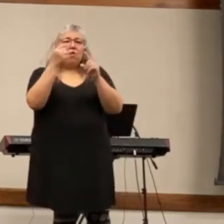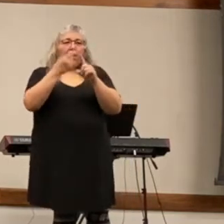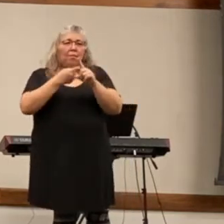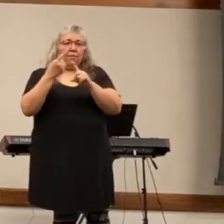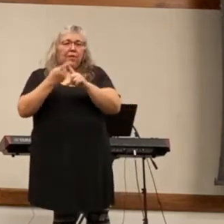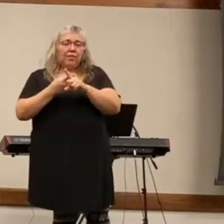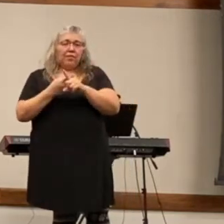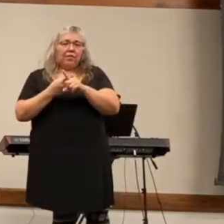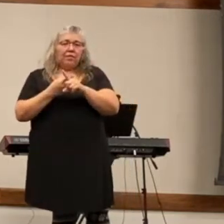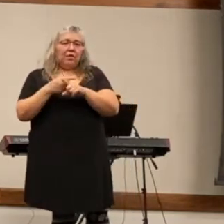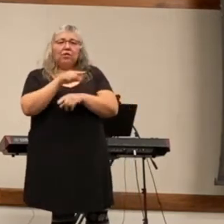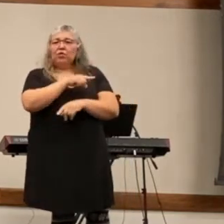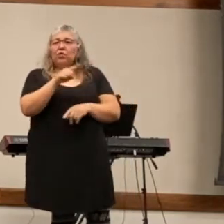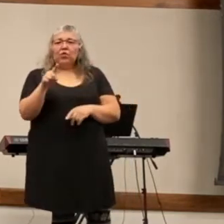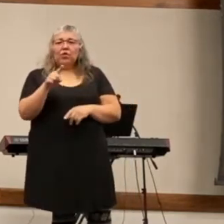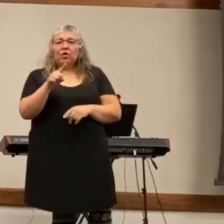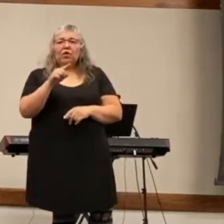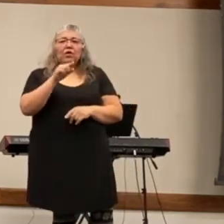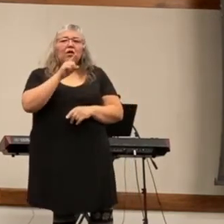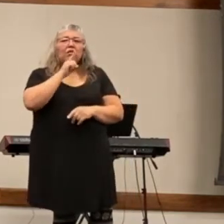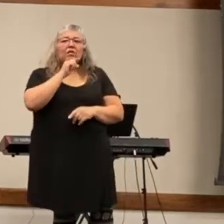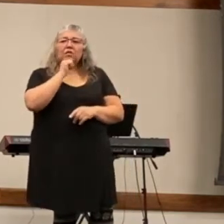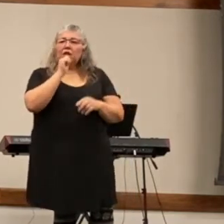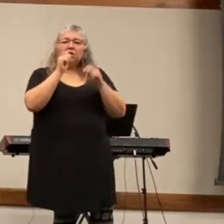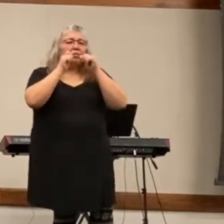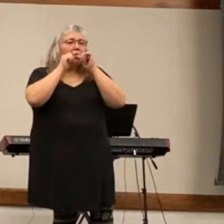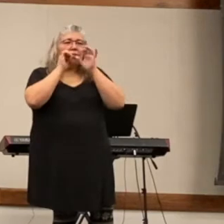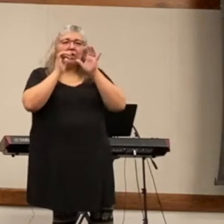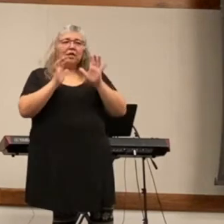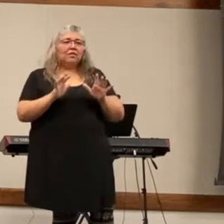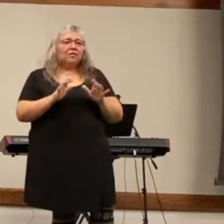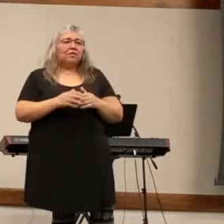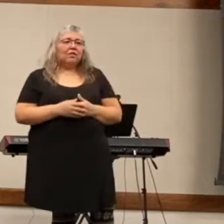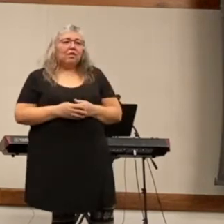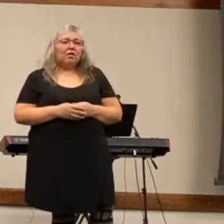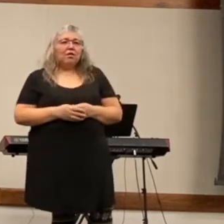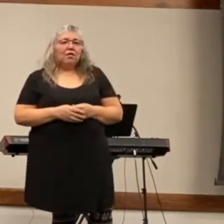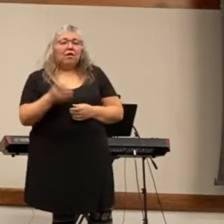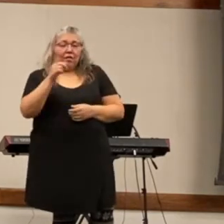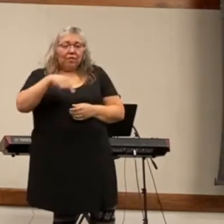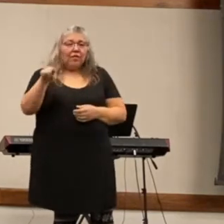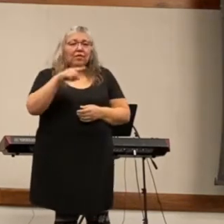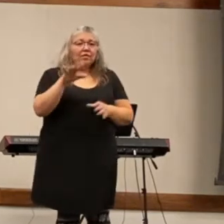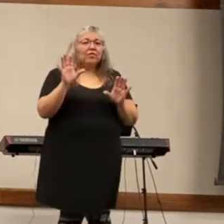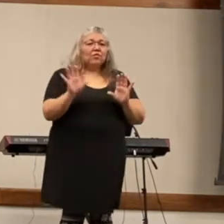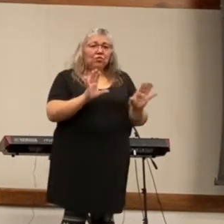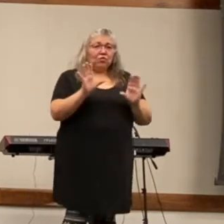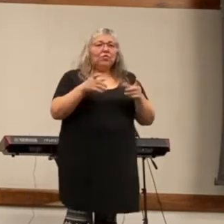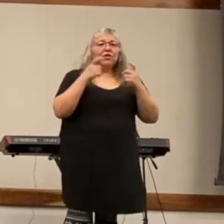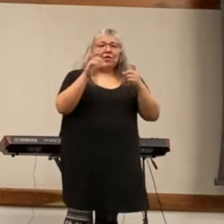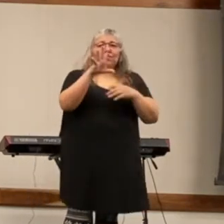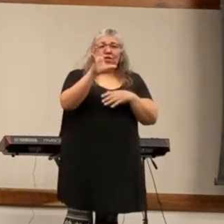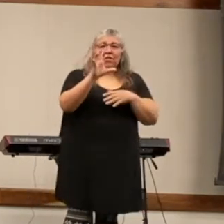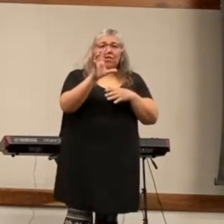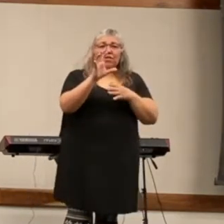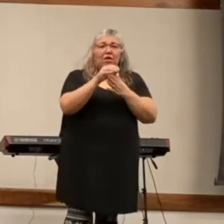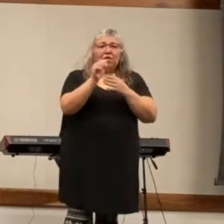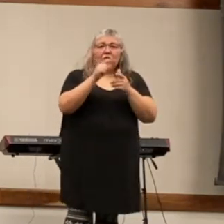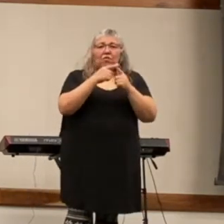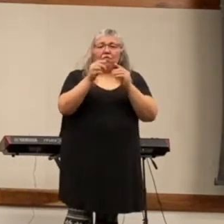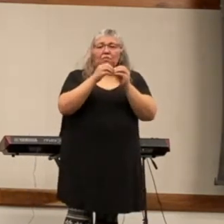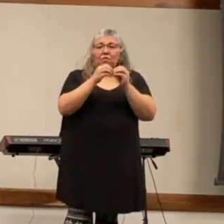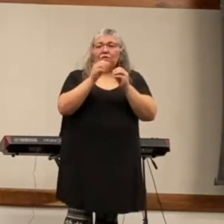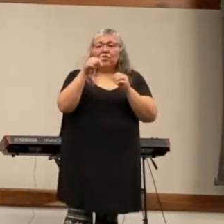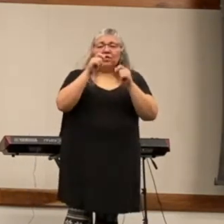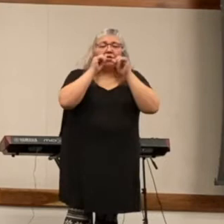month, you are not going to be the blessed ones. Those who do give $500 or more, those